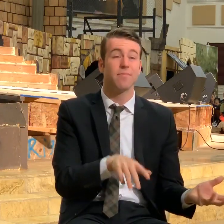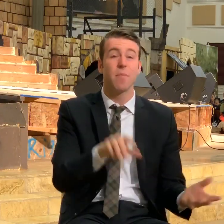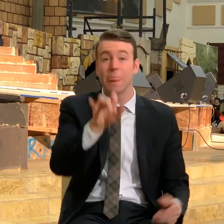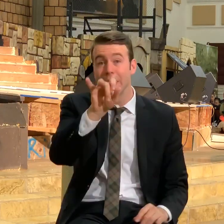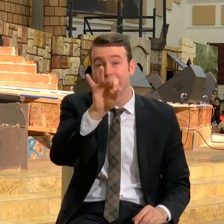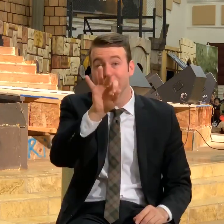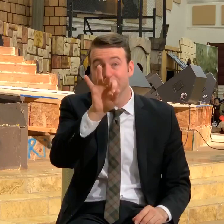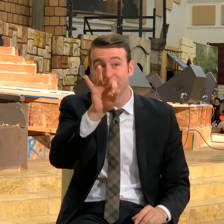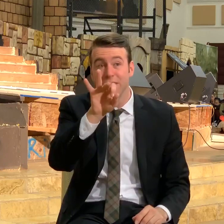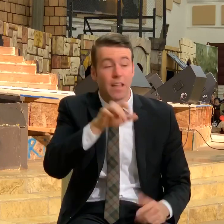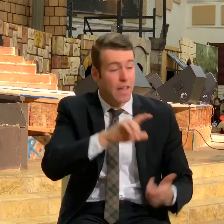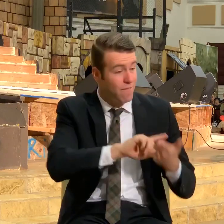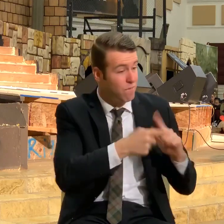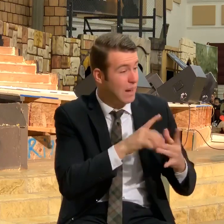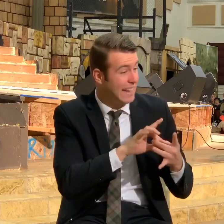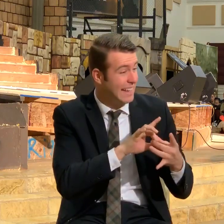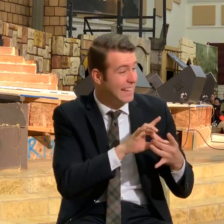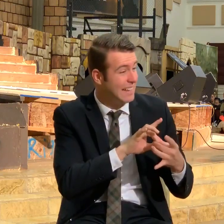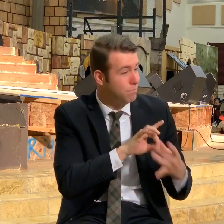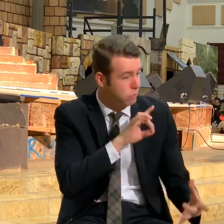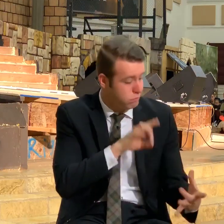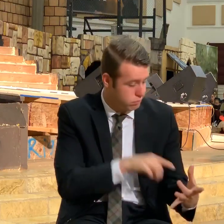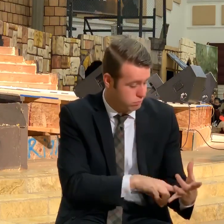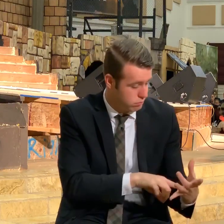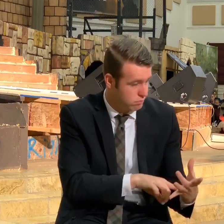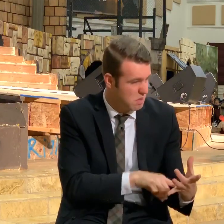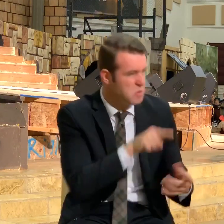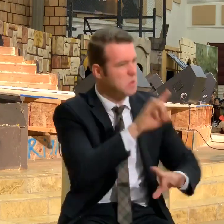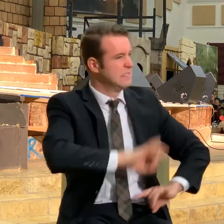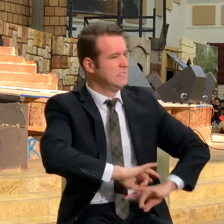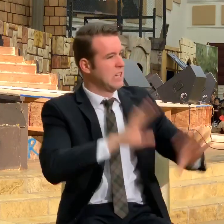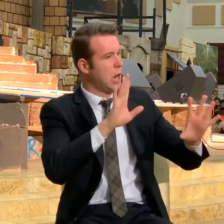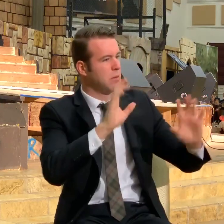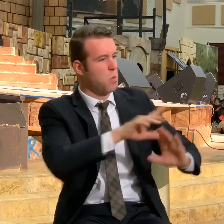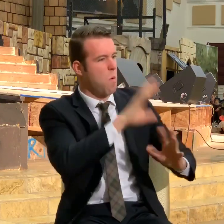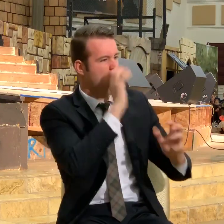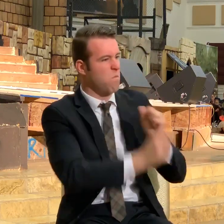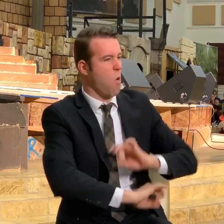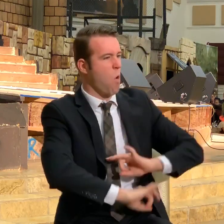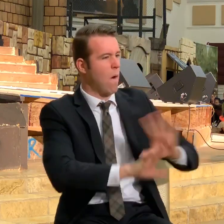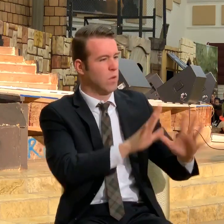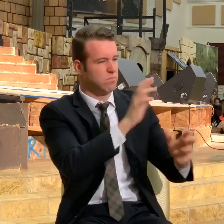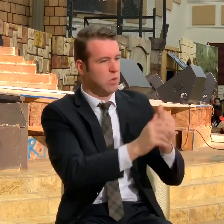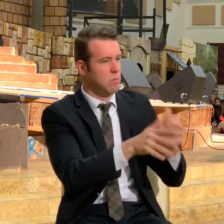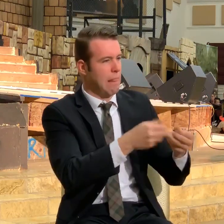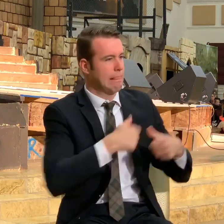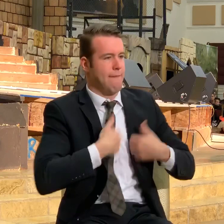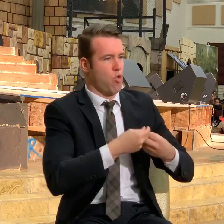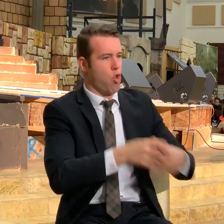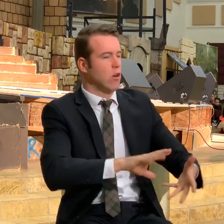If you lose a friend, that doesn't mean they're terrible and over and done.